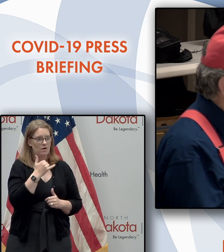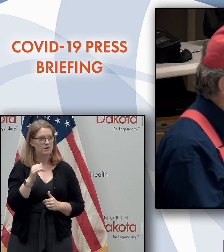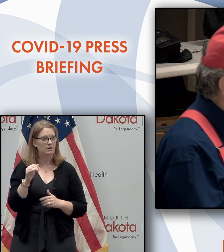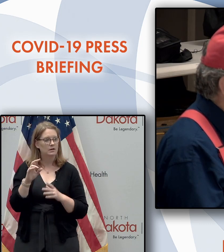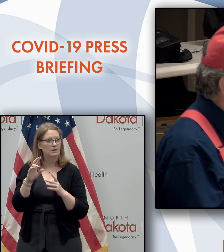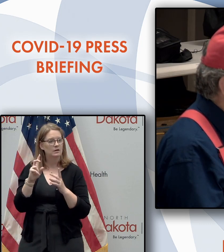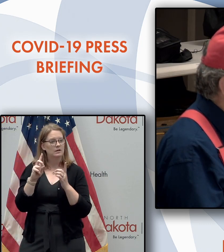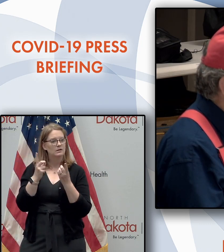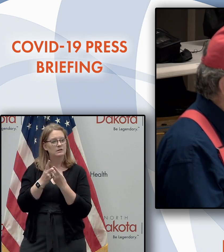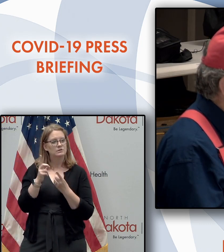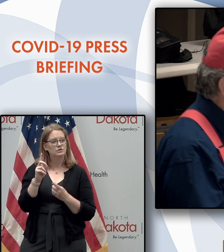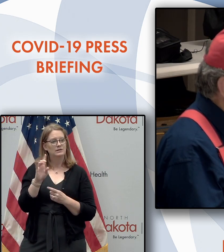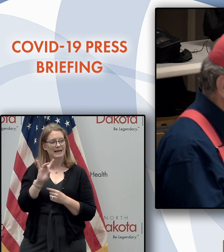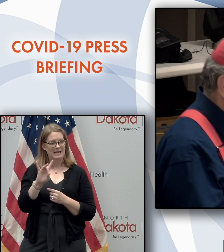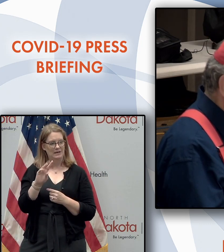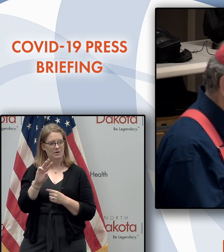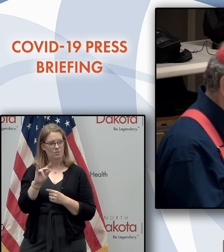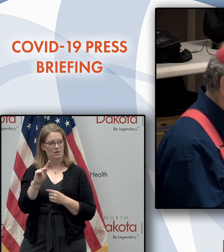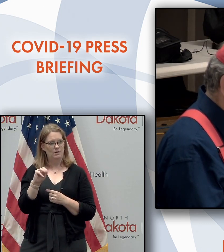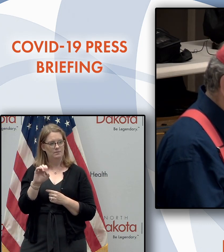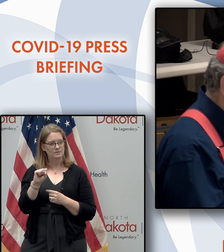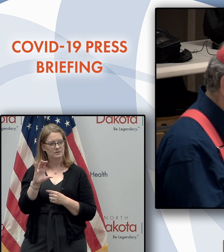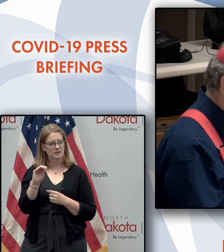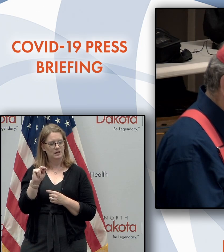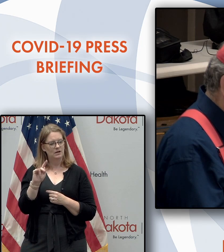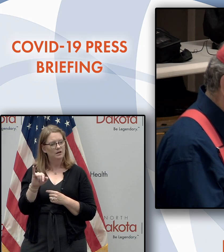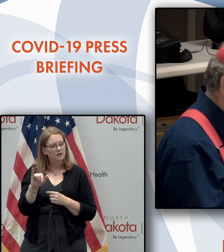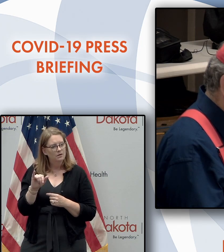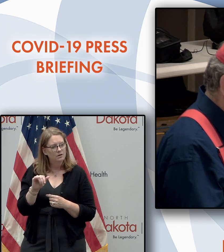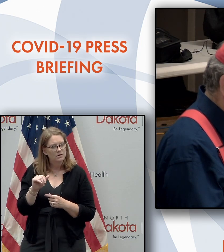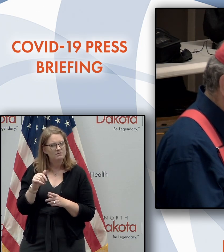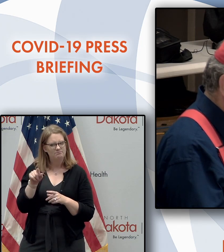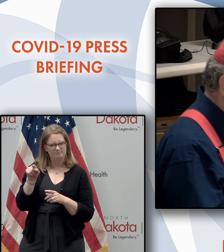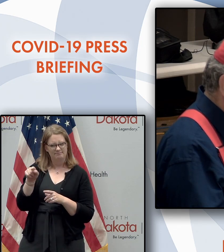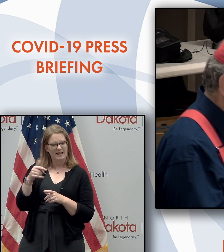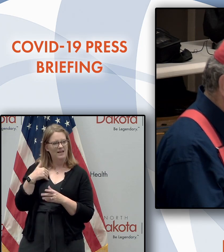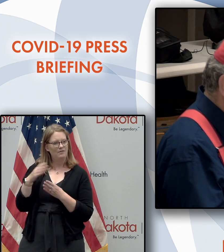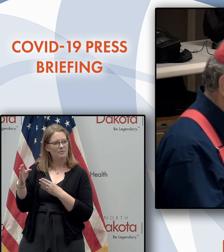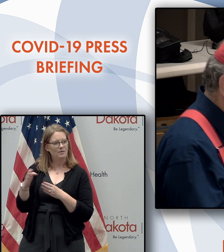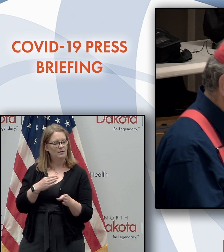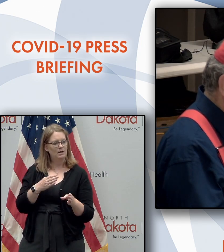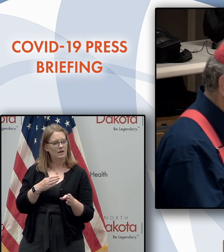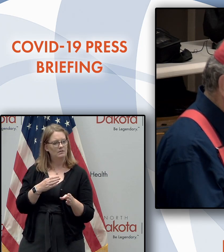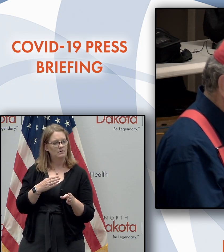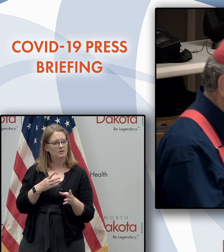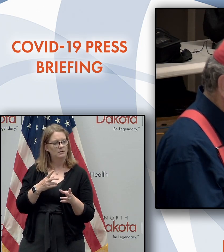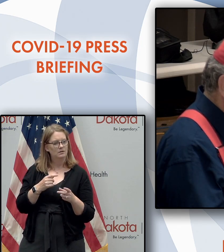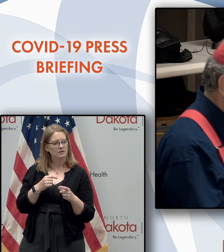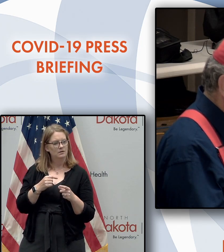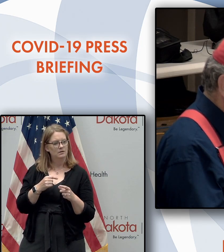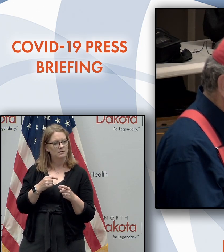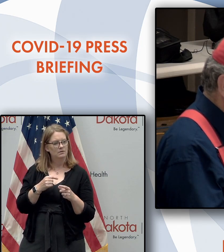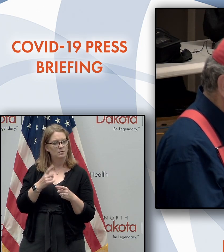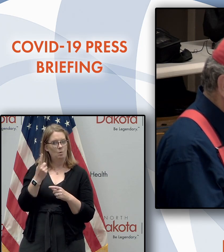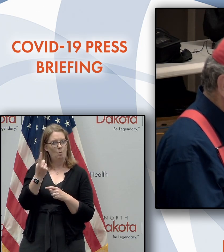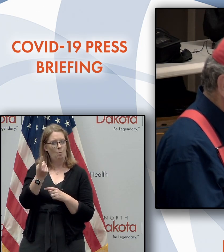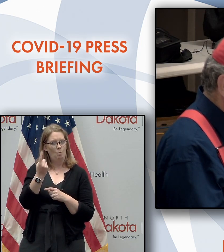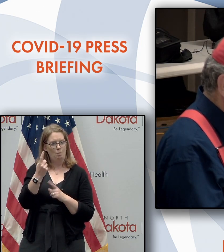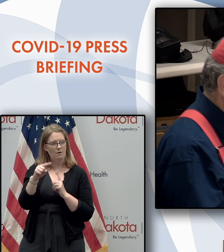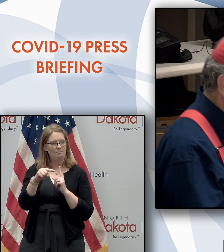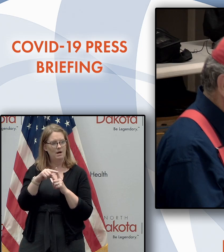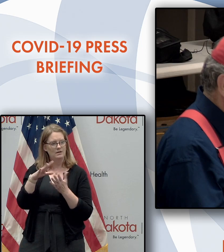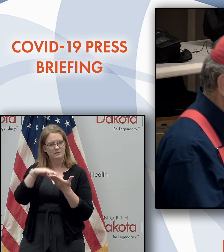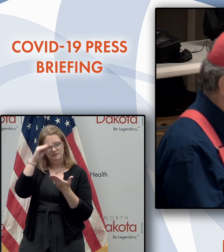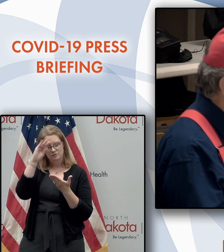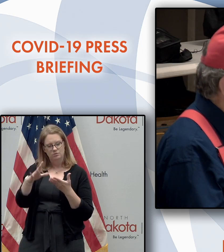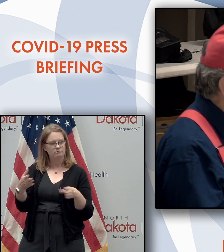in Williams County has put forth a plan to close all schools if they have one positive